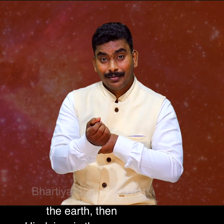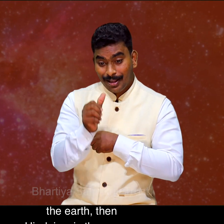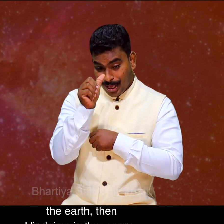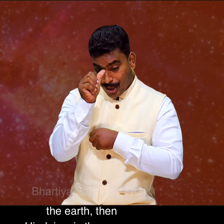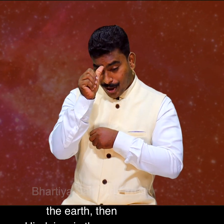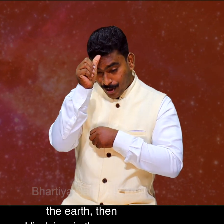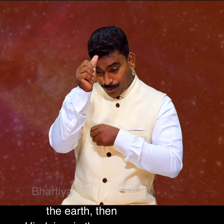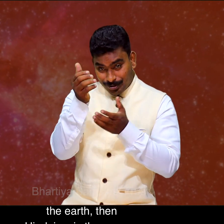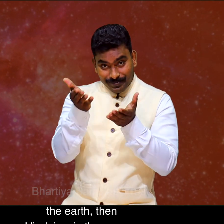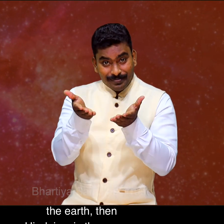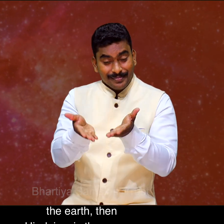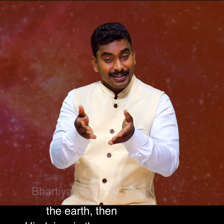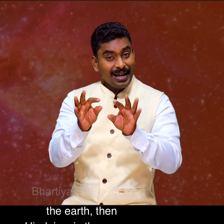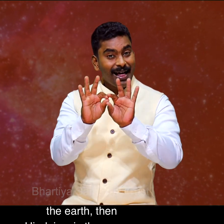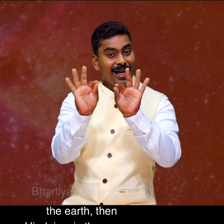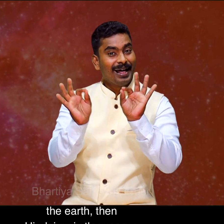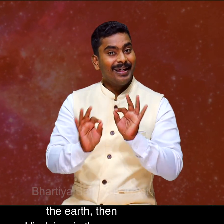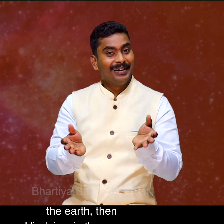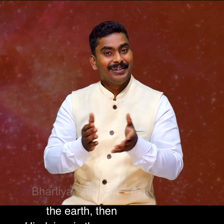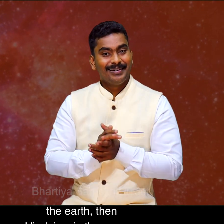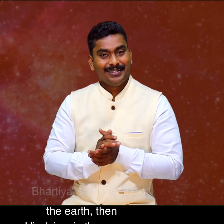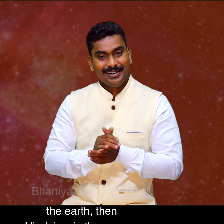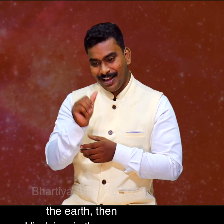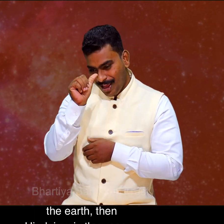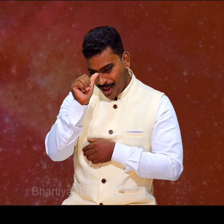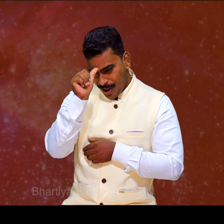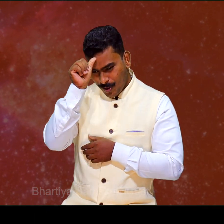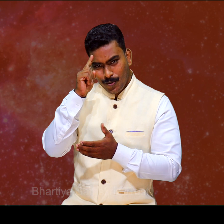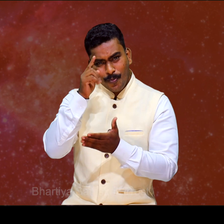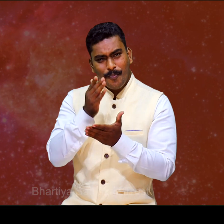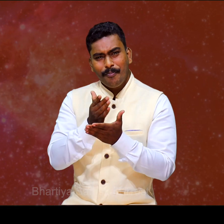then Hinduism is the only means.